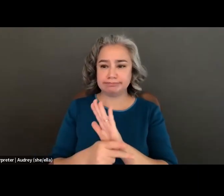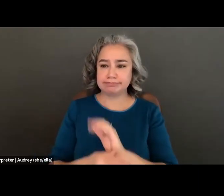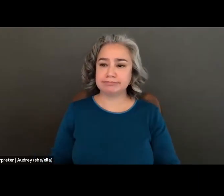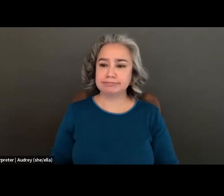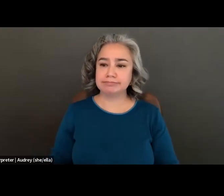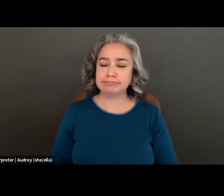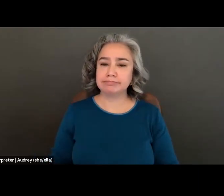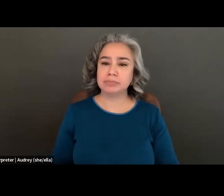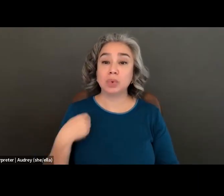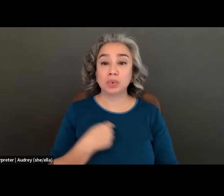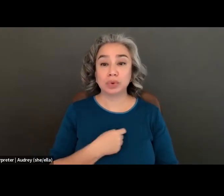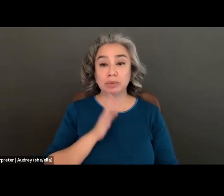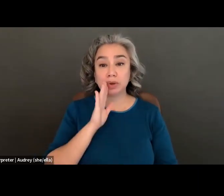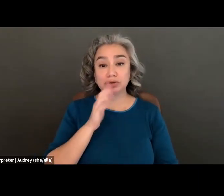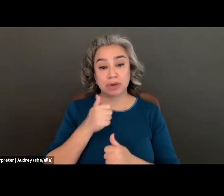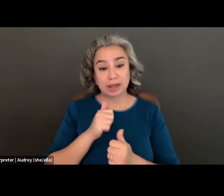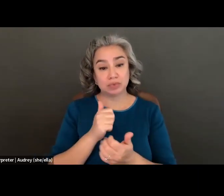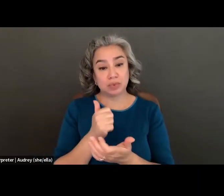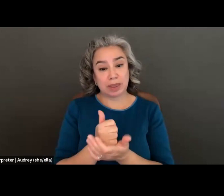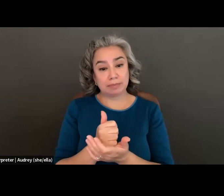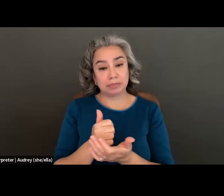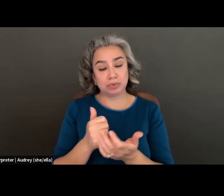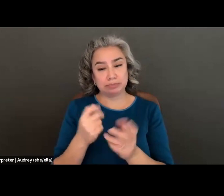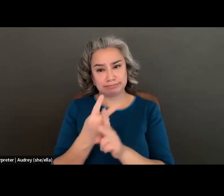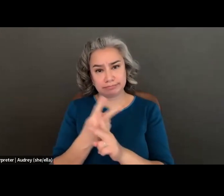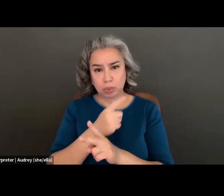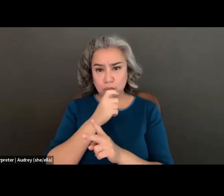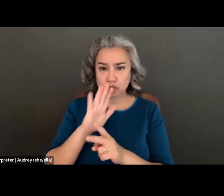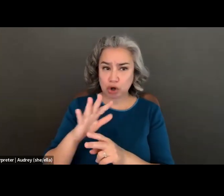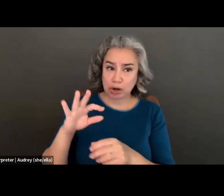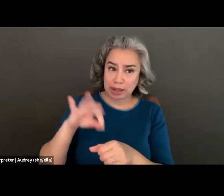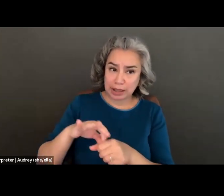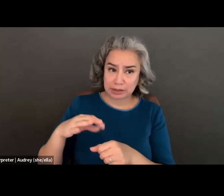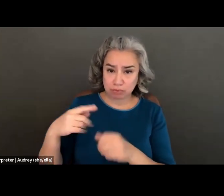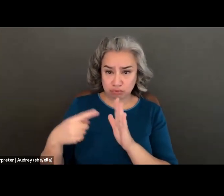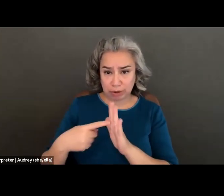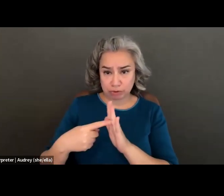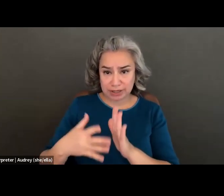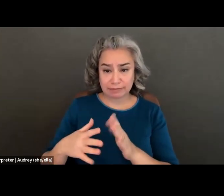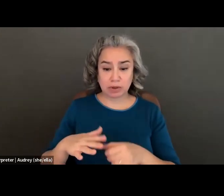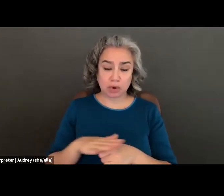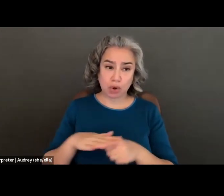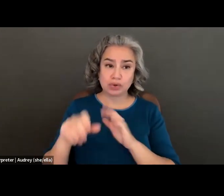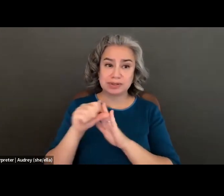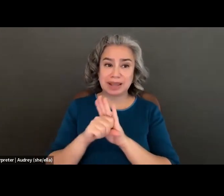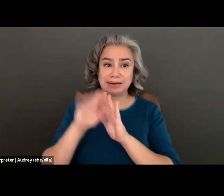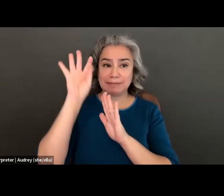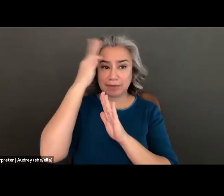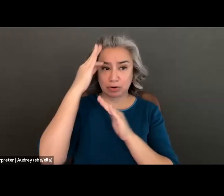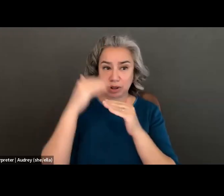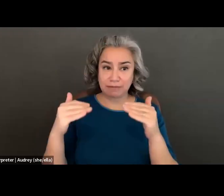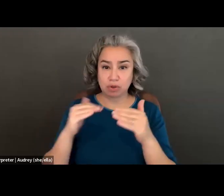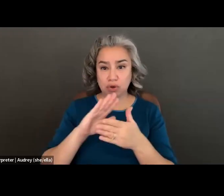We'll try to help you how to find out who your elected representatives are at the local, state, and federal or national